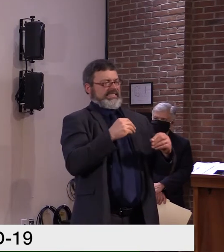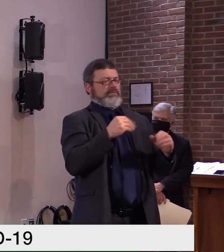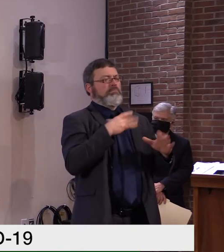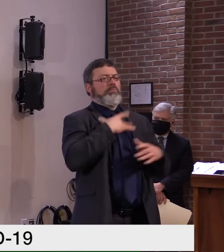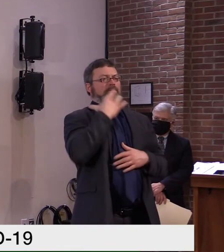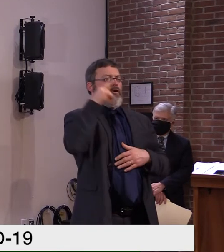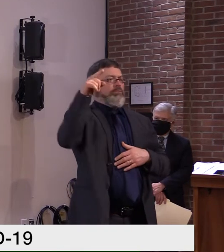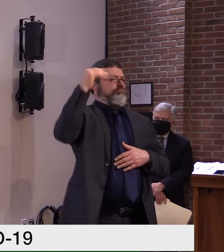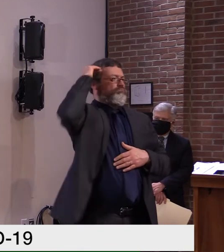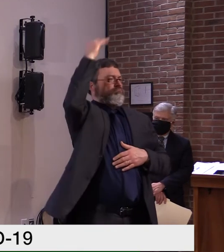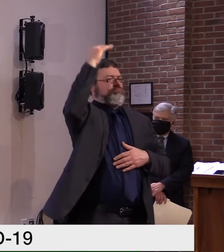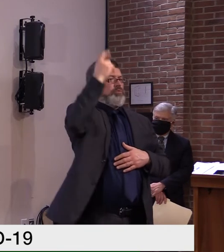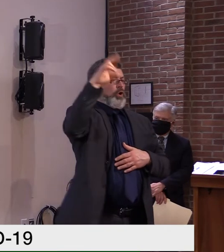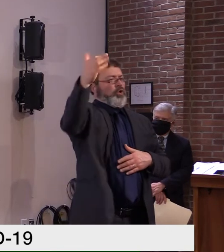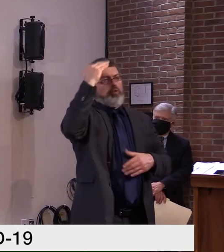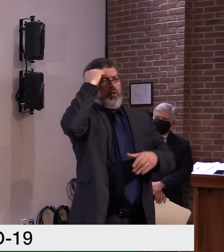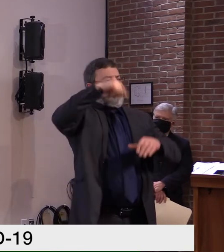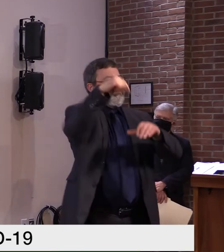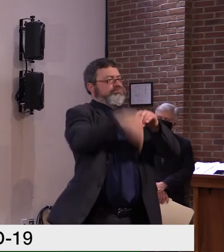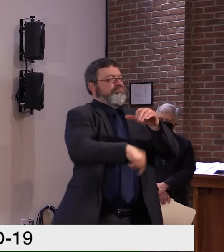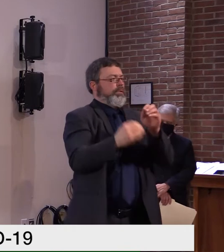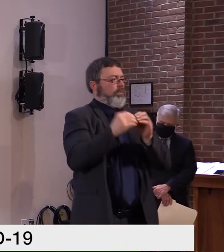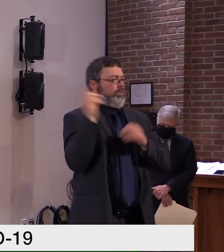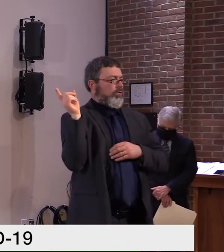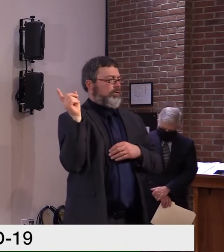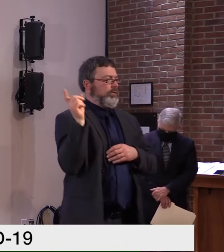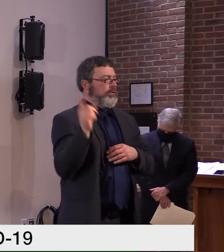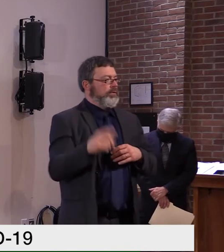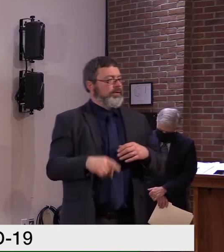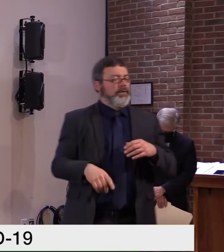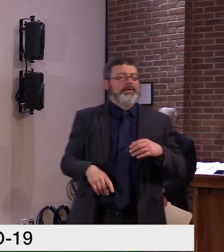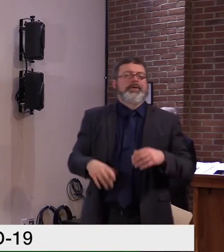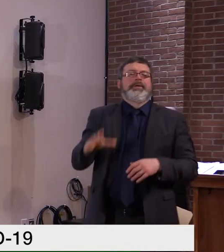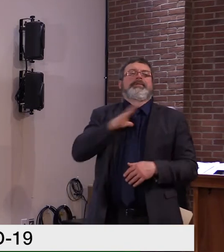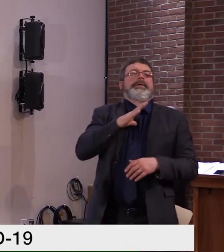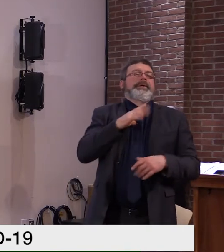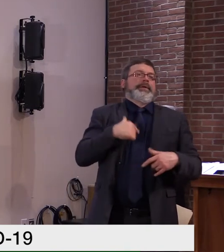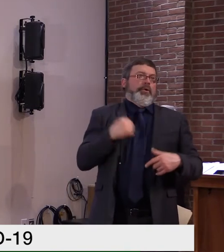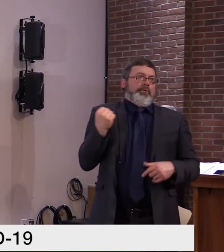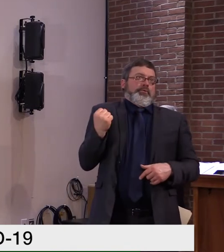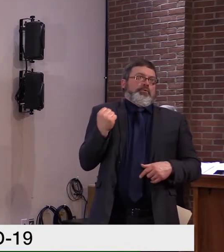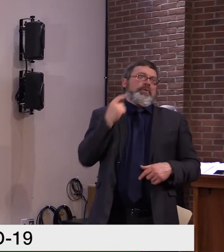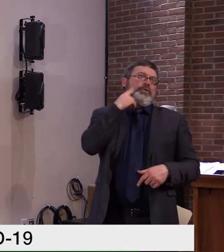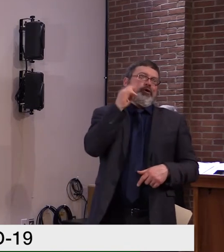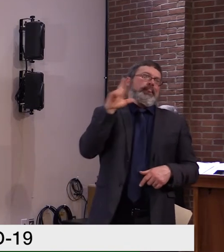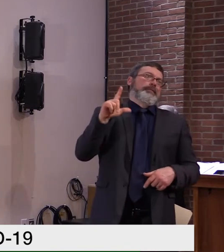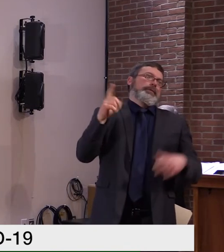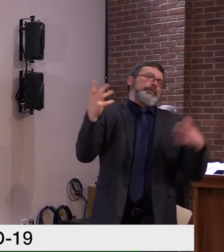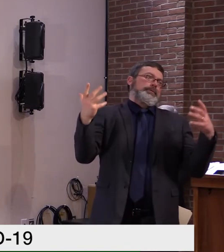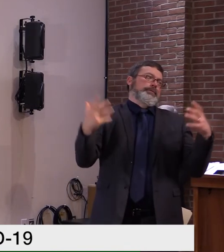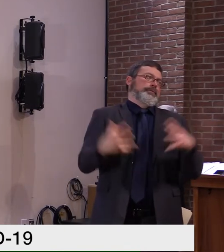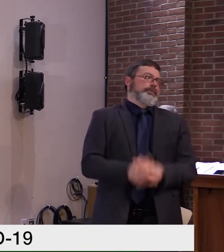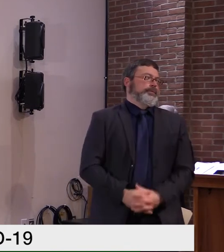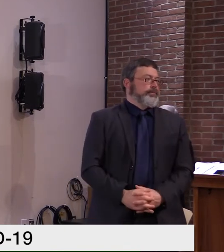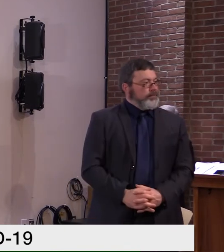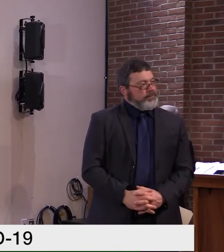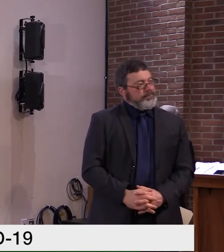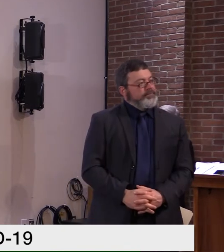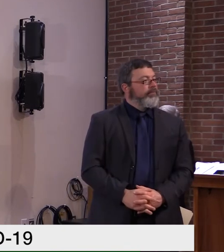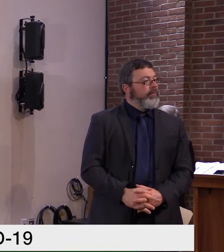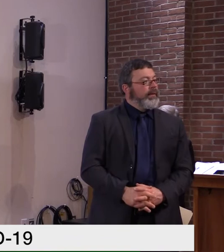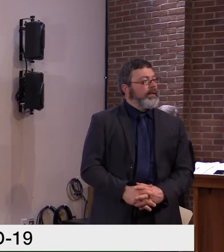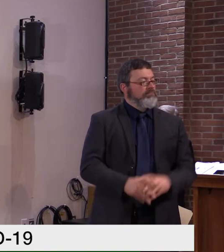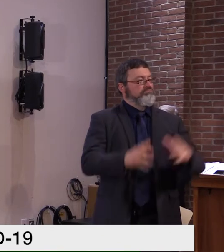Okay. Well, I'll certainly await his return. I do have, though, a question about the expectations for churches